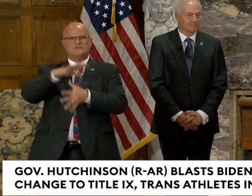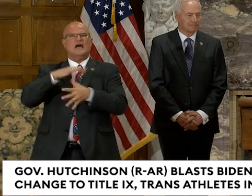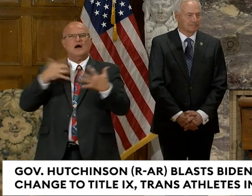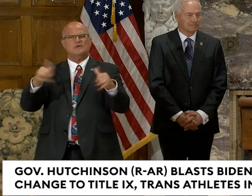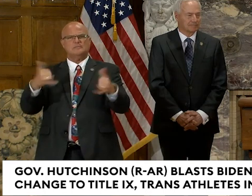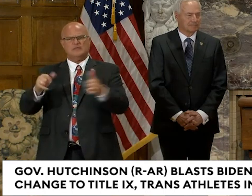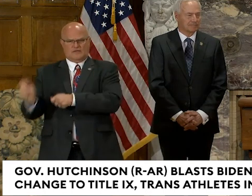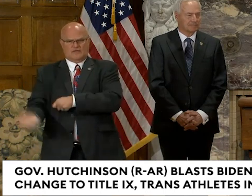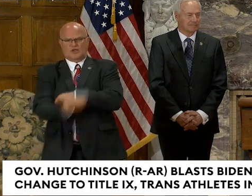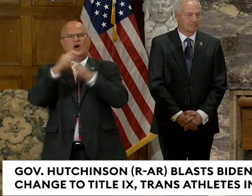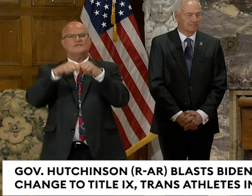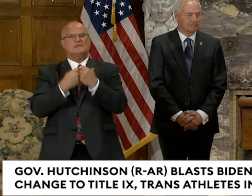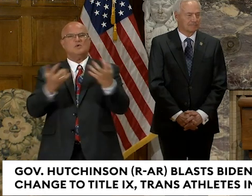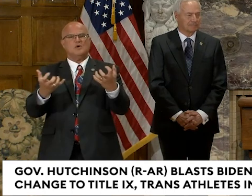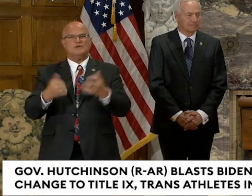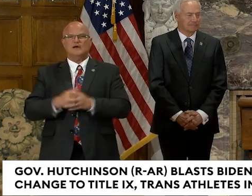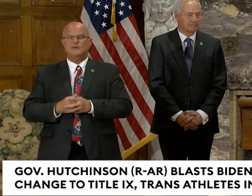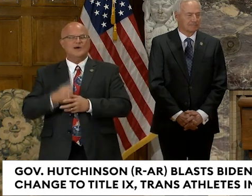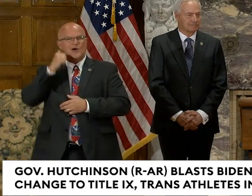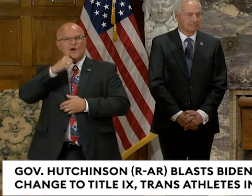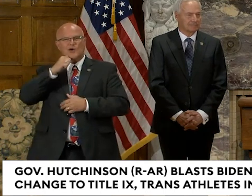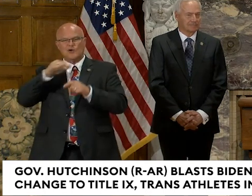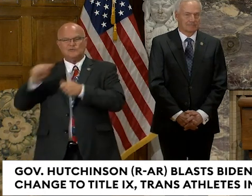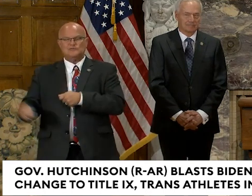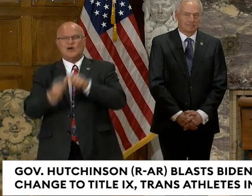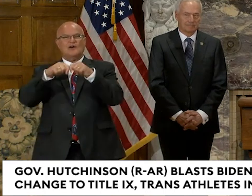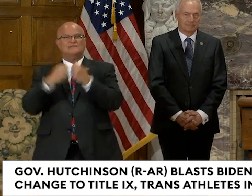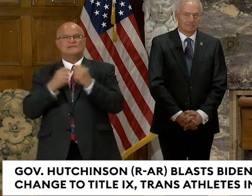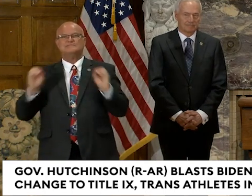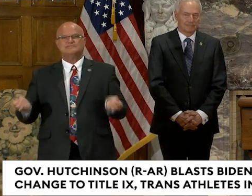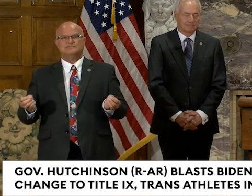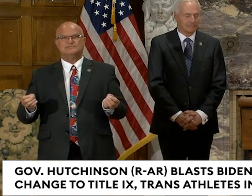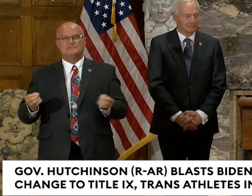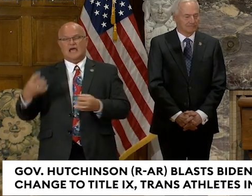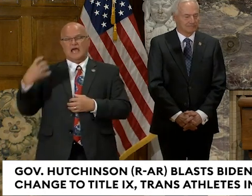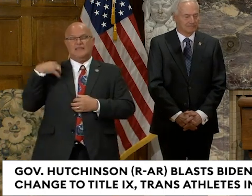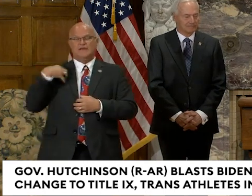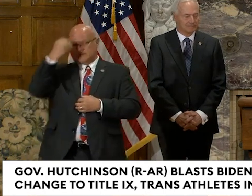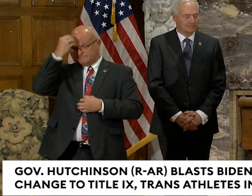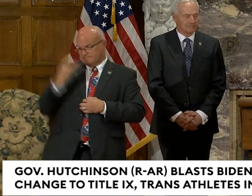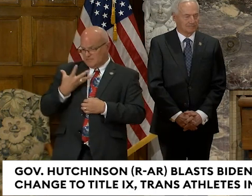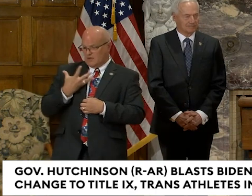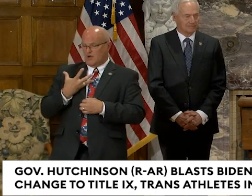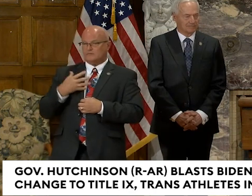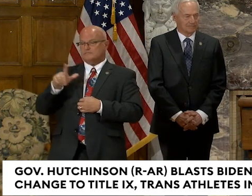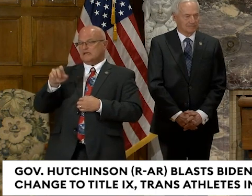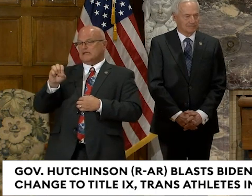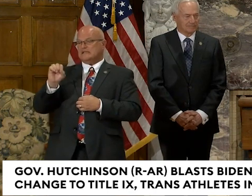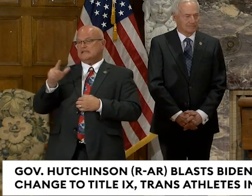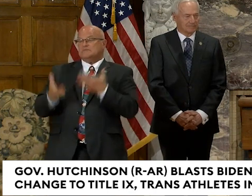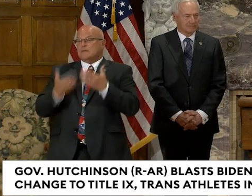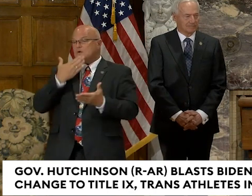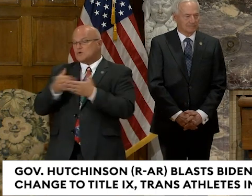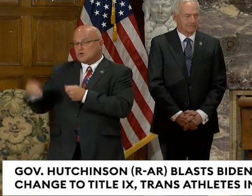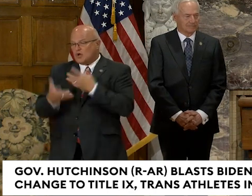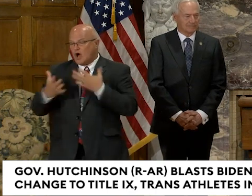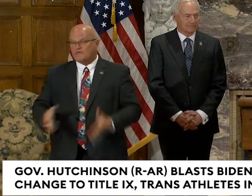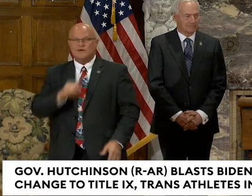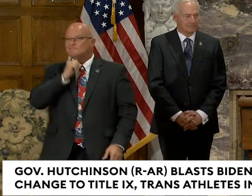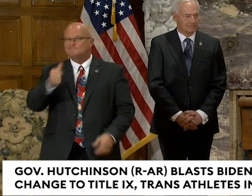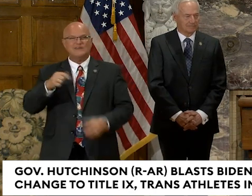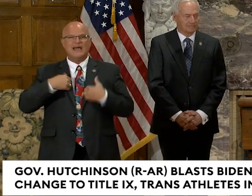to play on the golf team. But we didn't have a girls' golf team, and the coach was quick to tell me, Leslie, you might be a good golfer, but we're